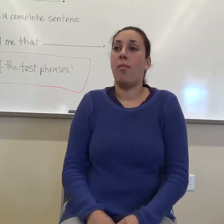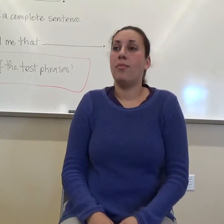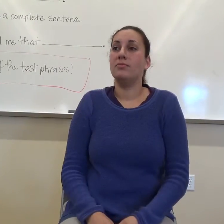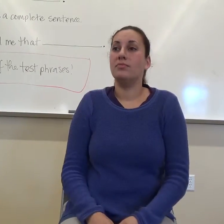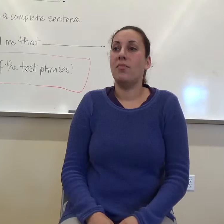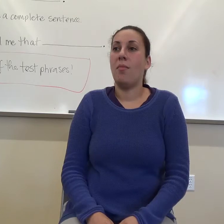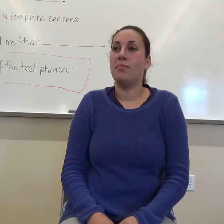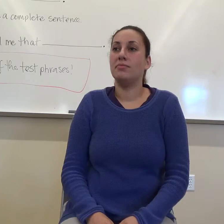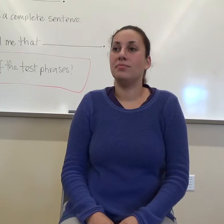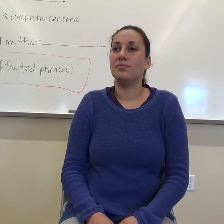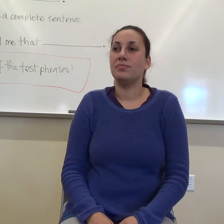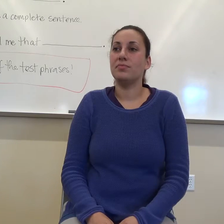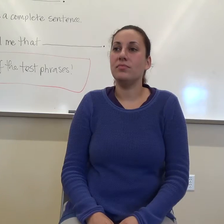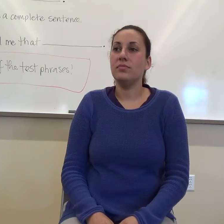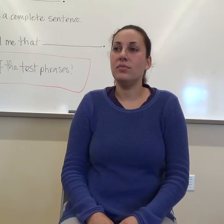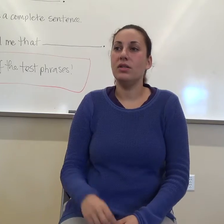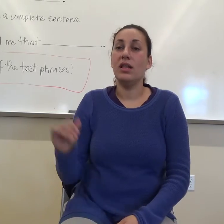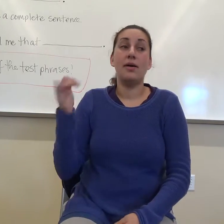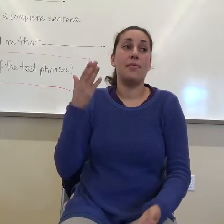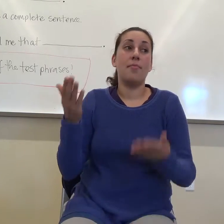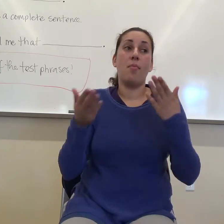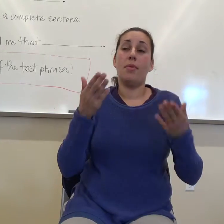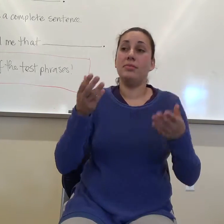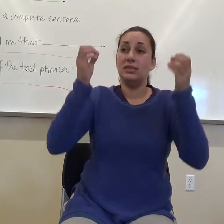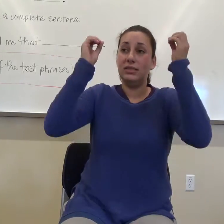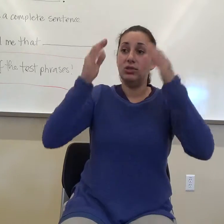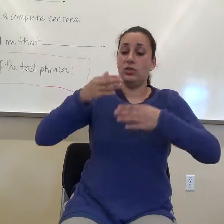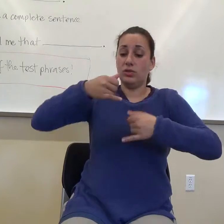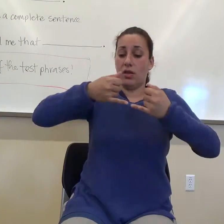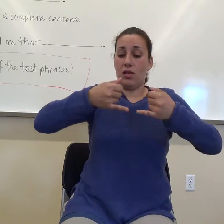Okay, so there's your list, and what is that a list of?